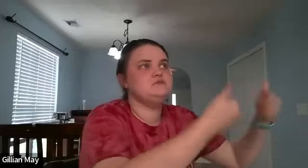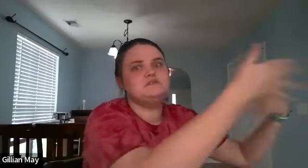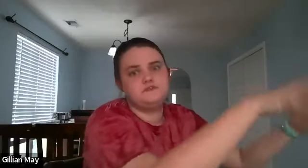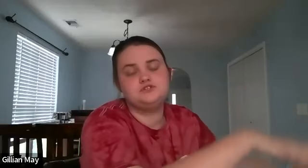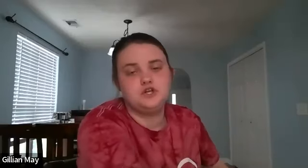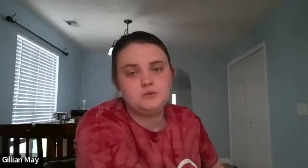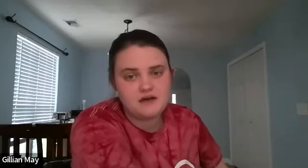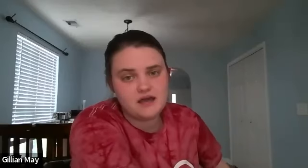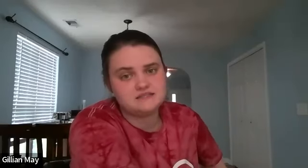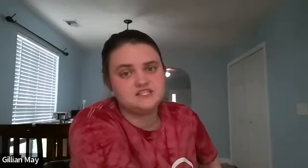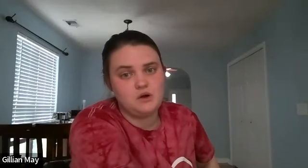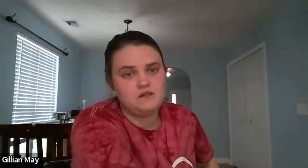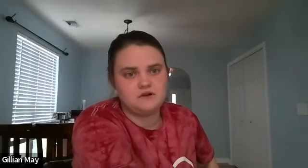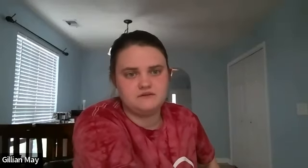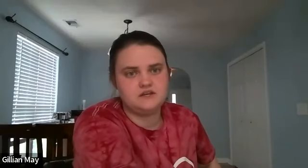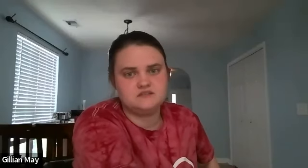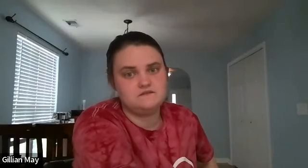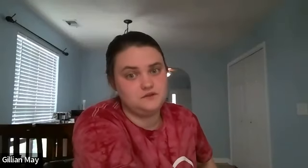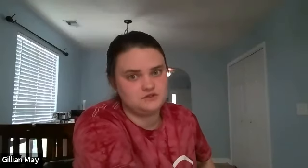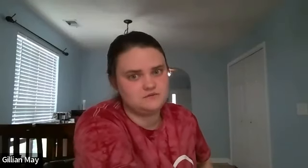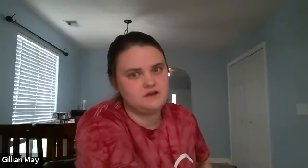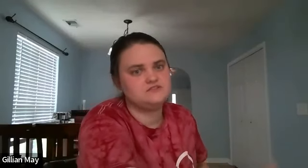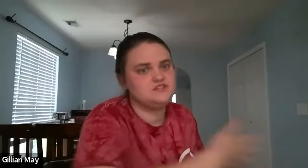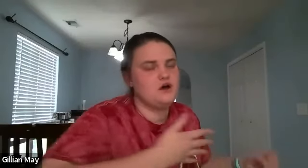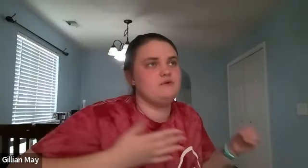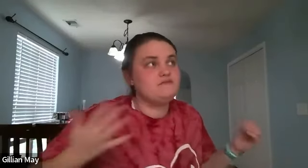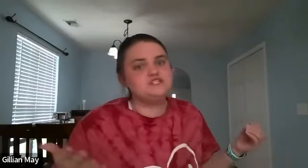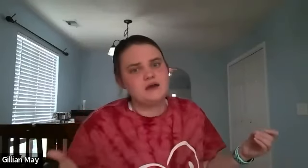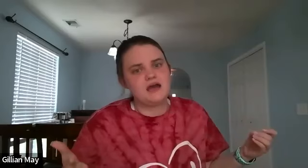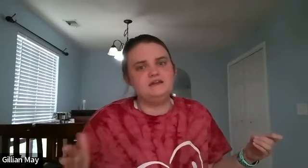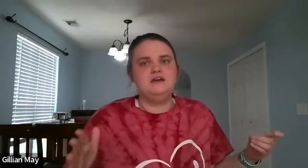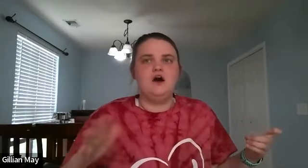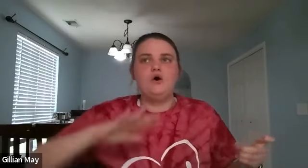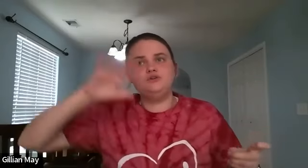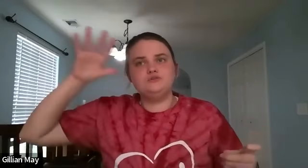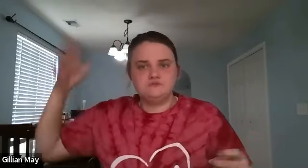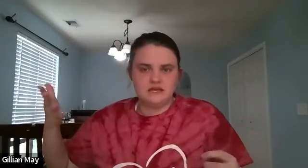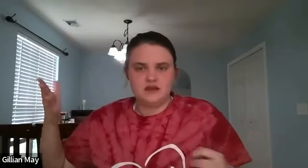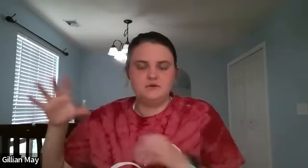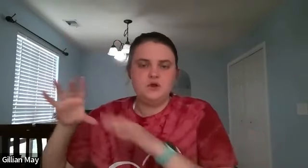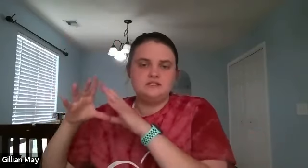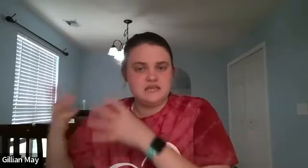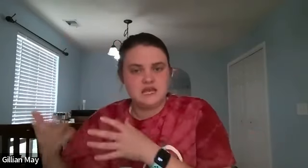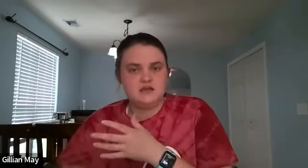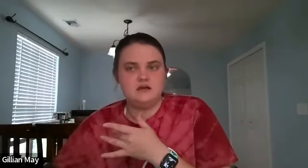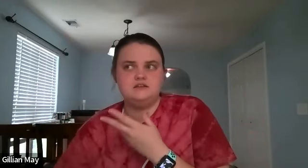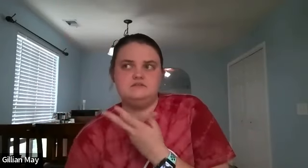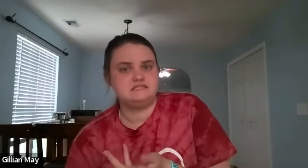in the future, you will have access to all of our videos in the future as well. So if we ever do add a whole new like kind of day